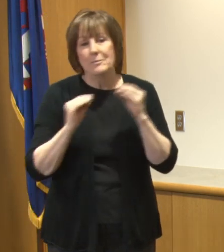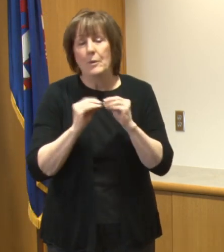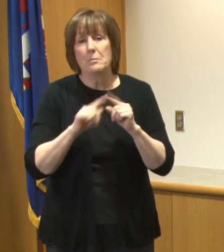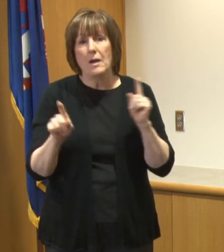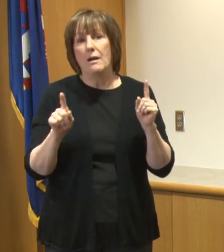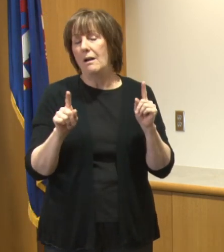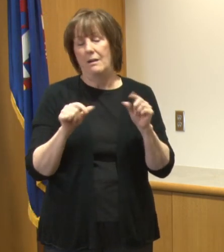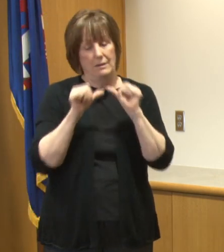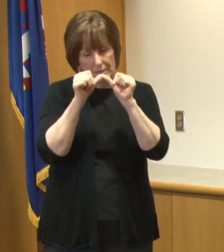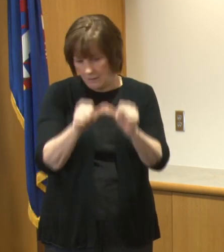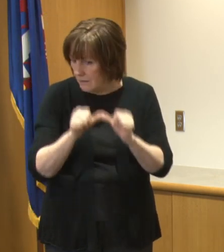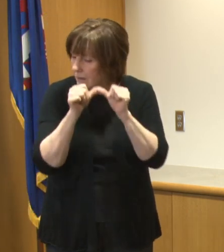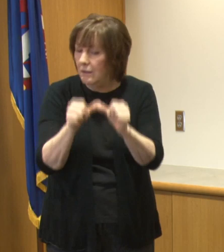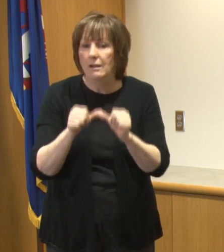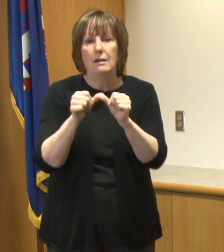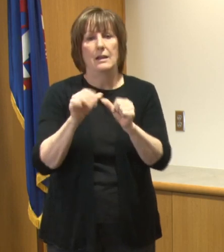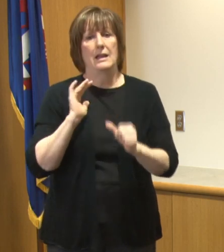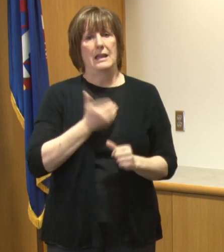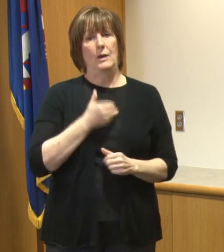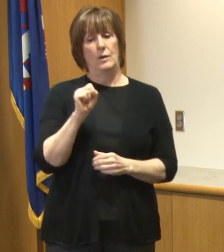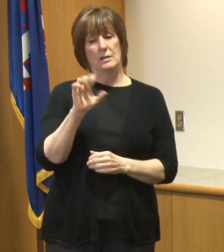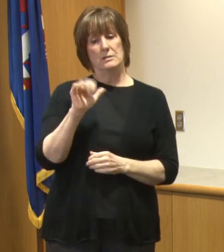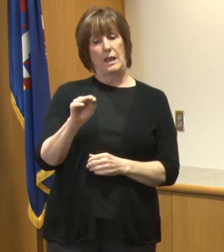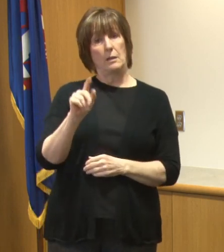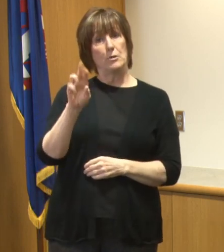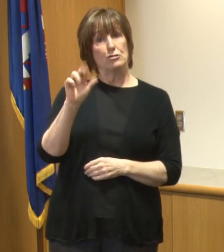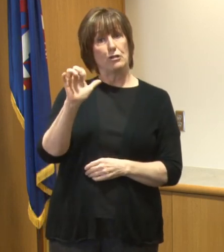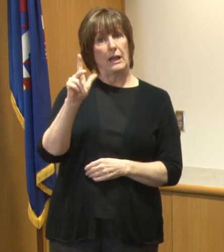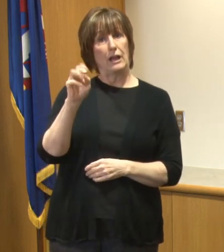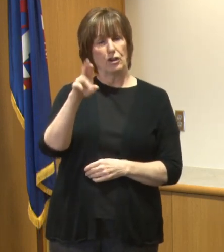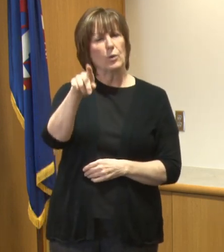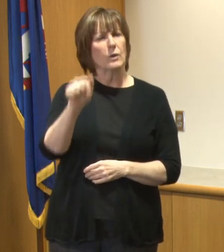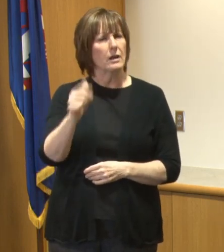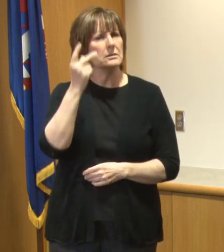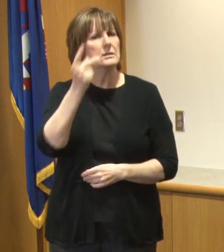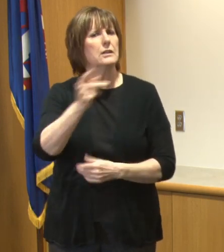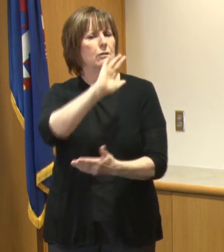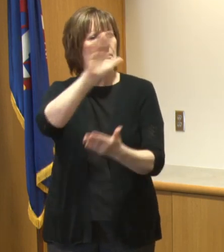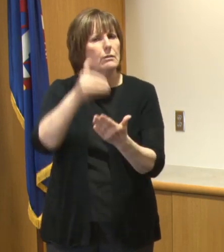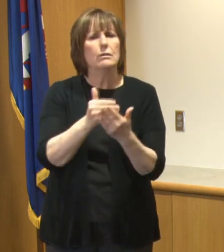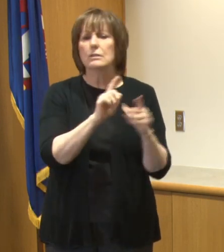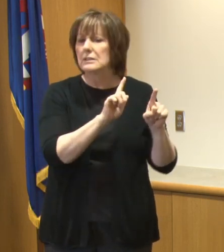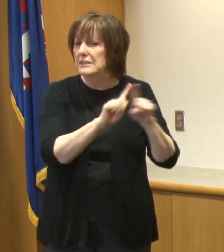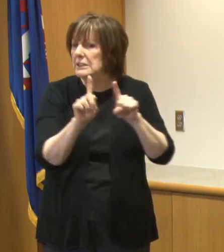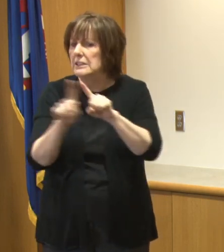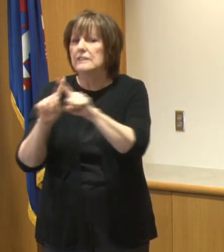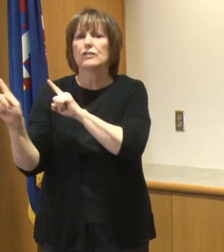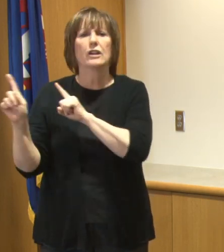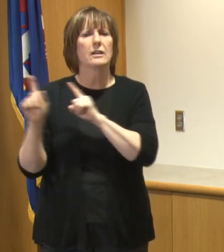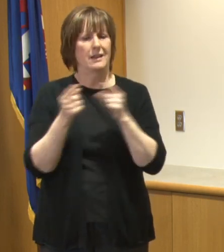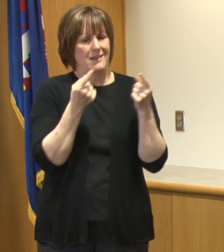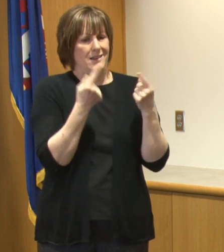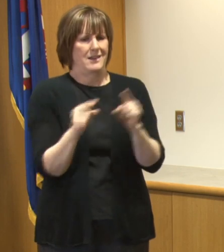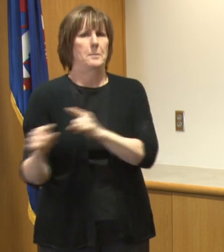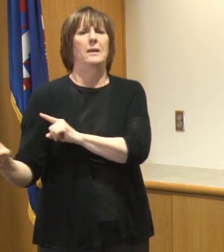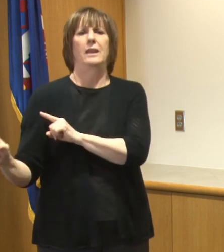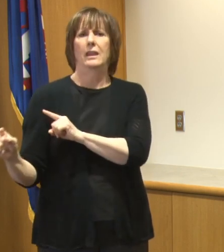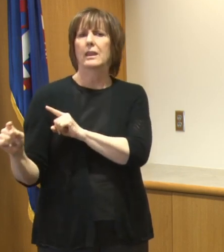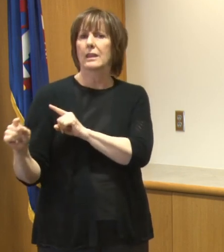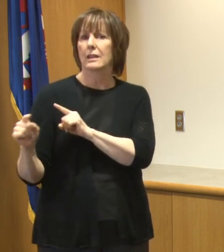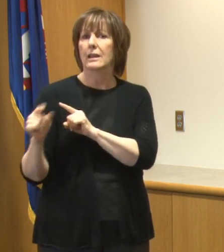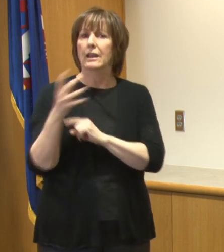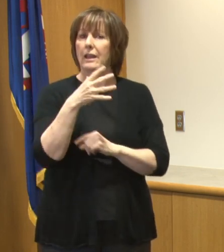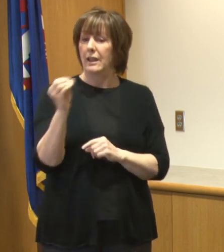is ongoing. And on BBB Scam Tracker, you can see all of the sorts of things that are occurring. And